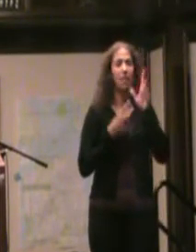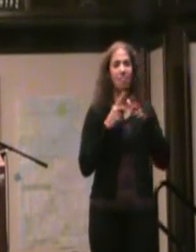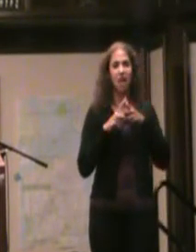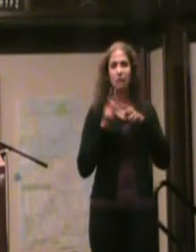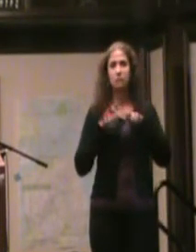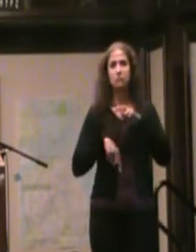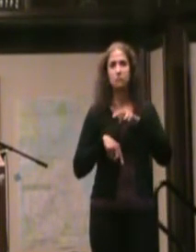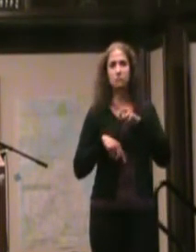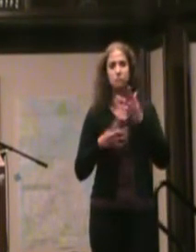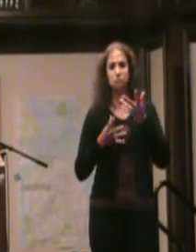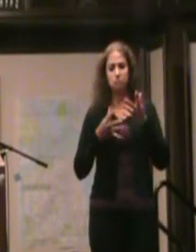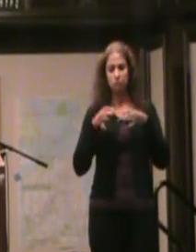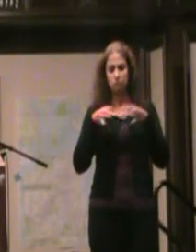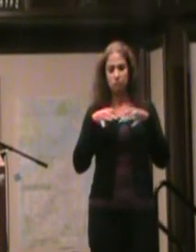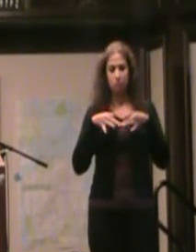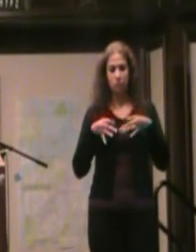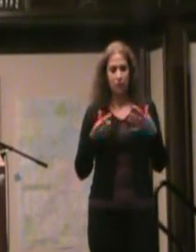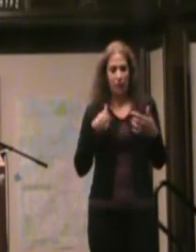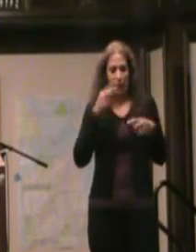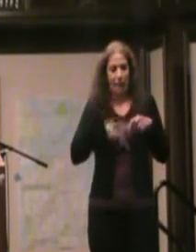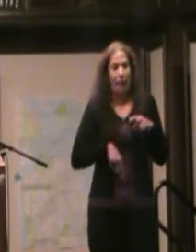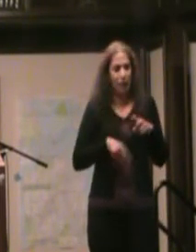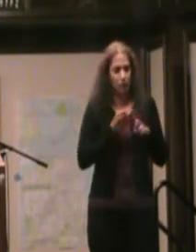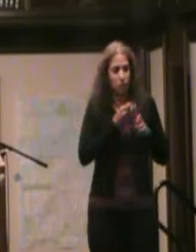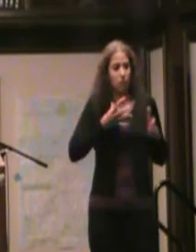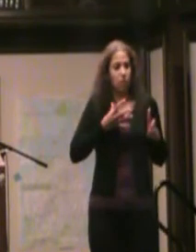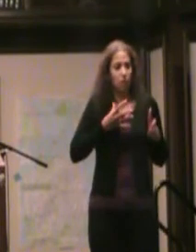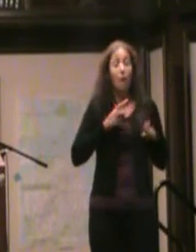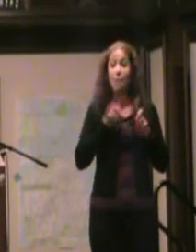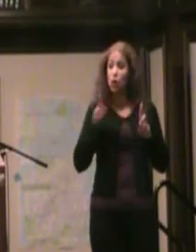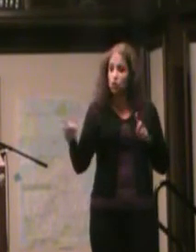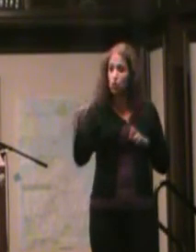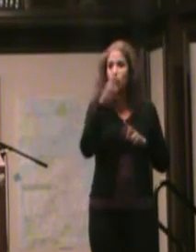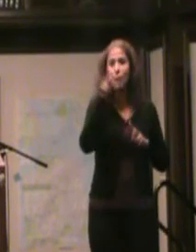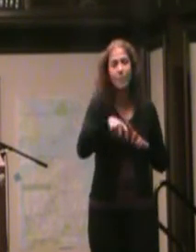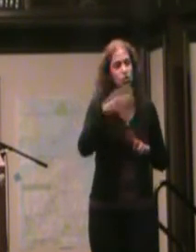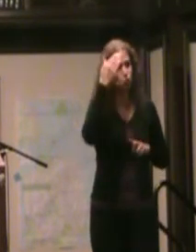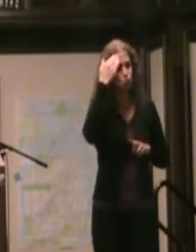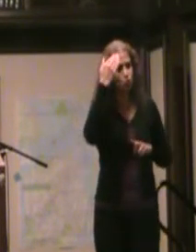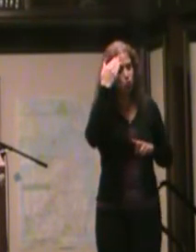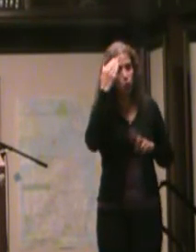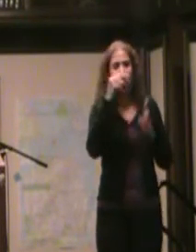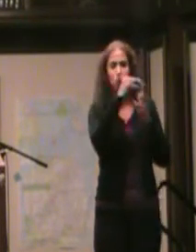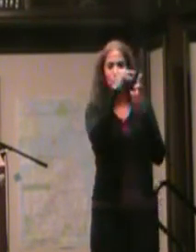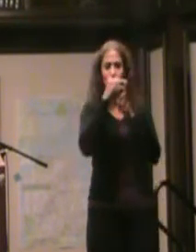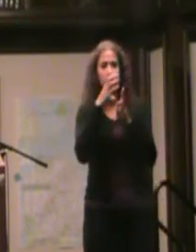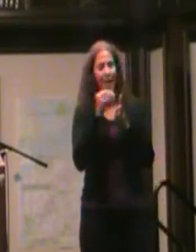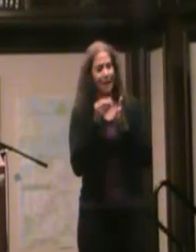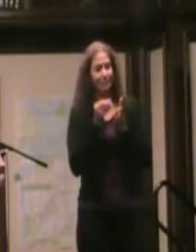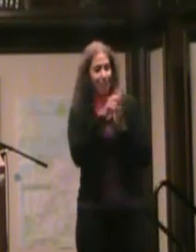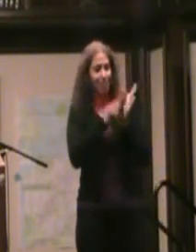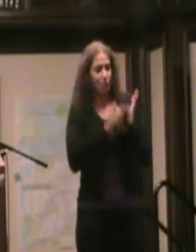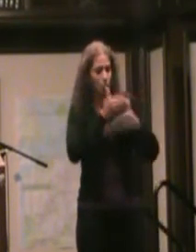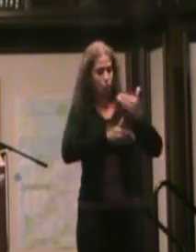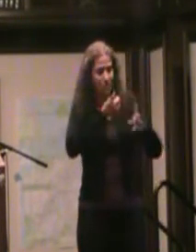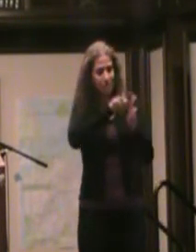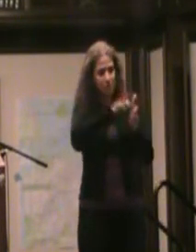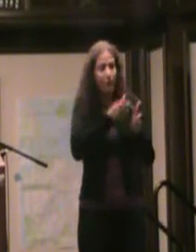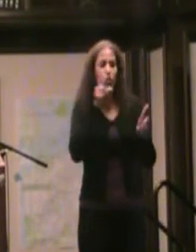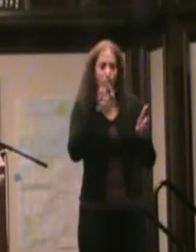But you have to become familiar with terms and with the legal process in order to work in that